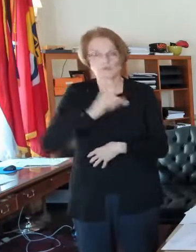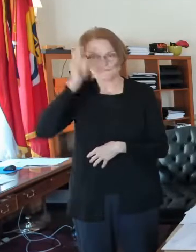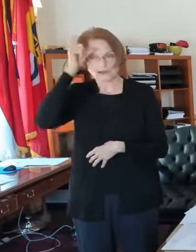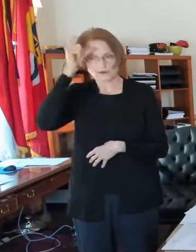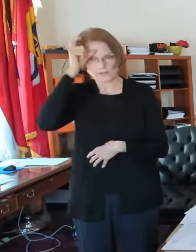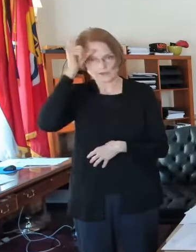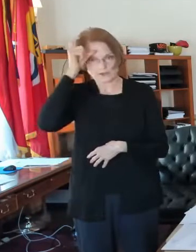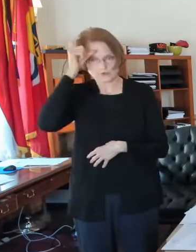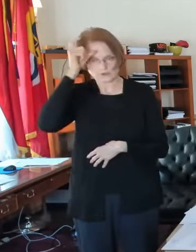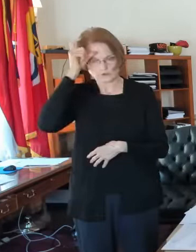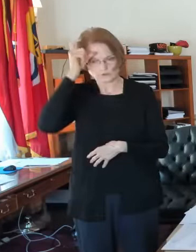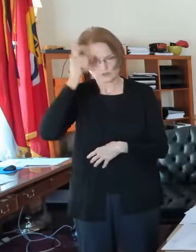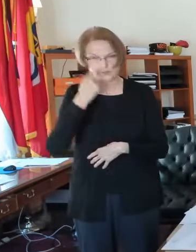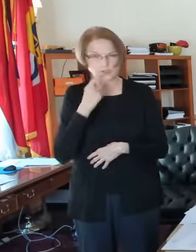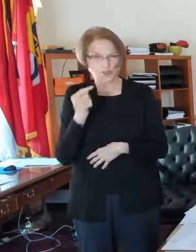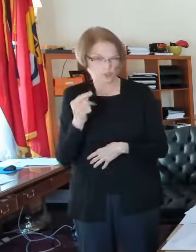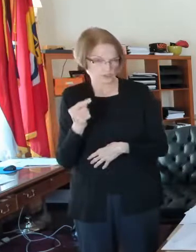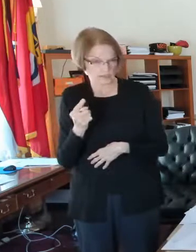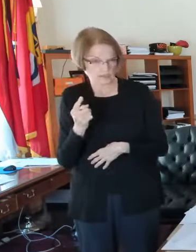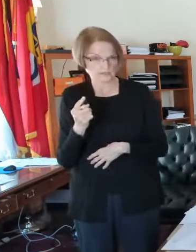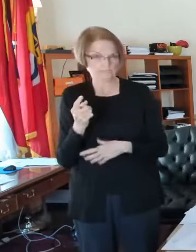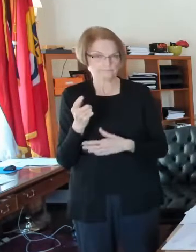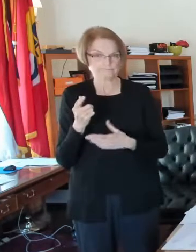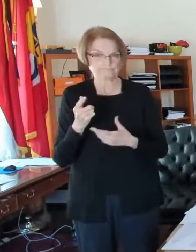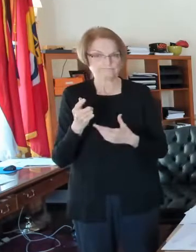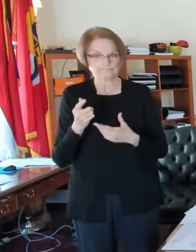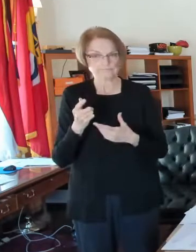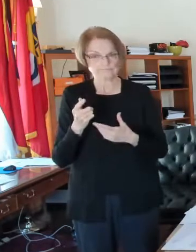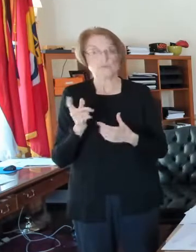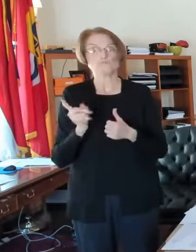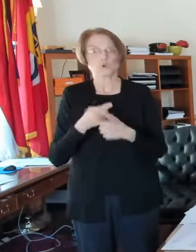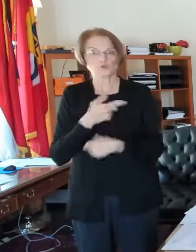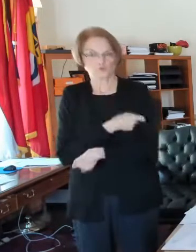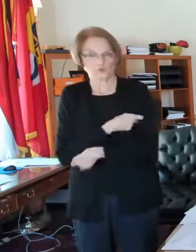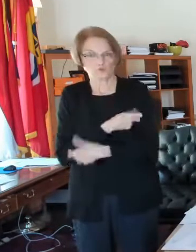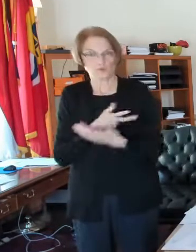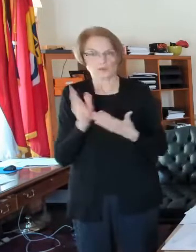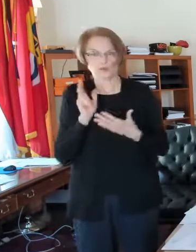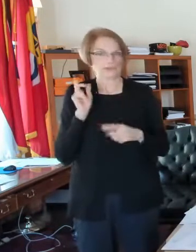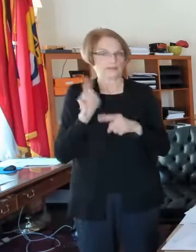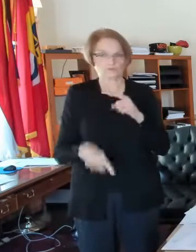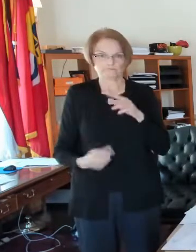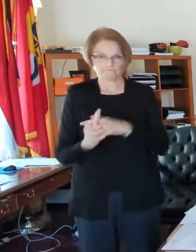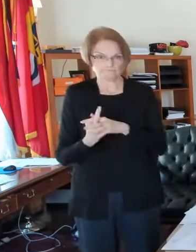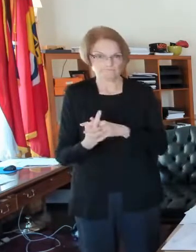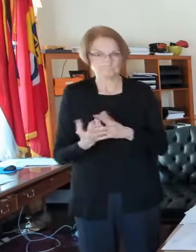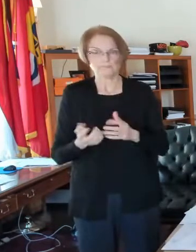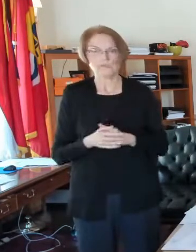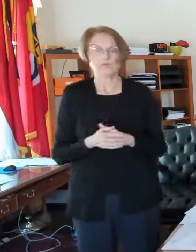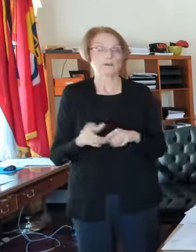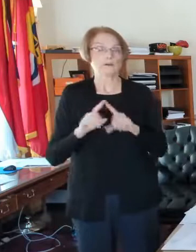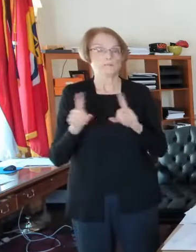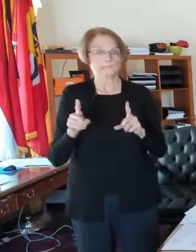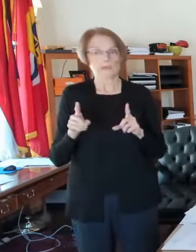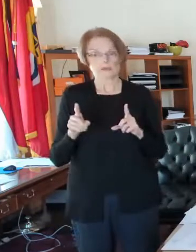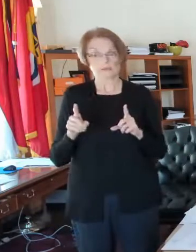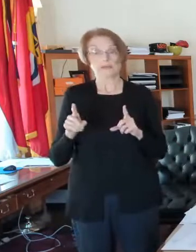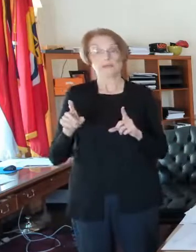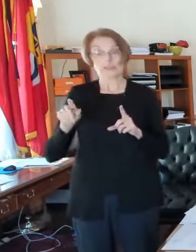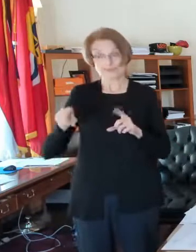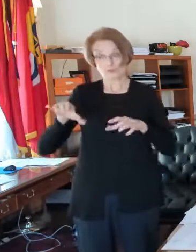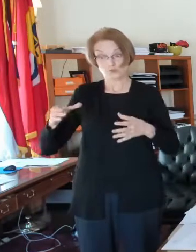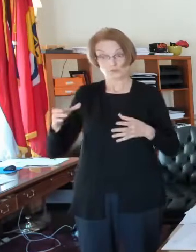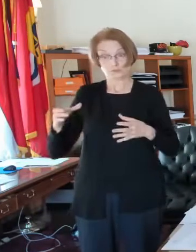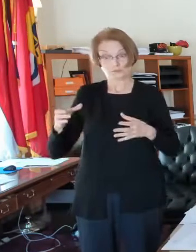firefighters on Thursday that were unavailable 3 weeks ago. But other than that, this is completely a second